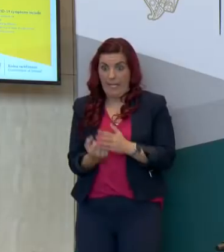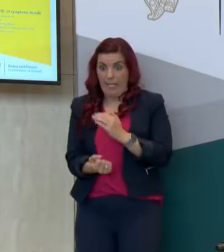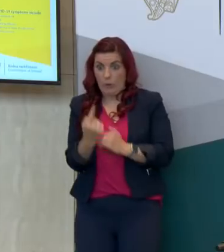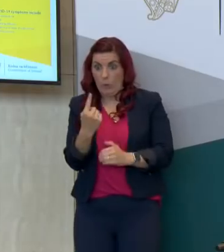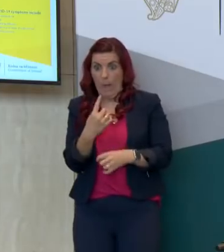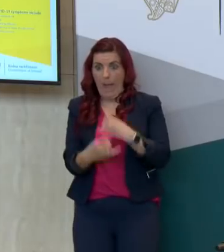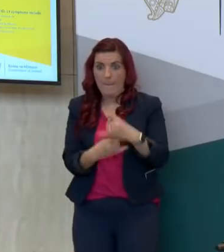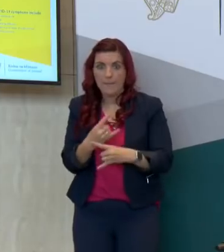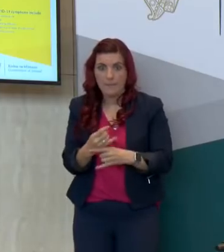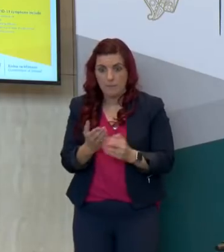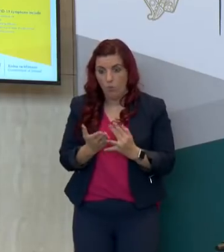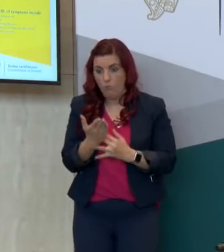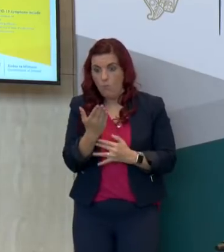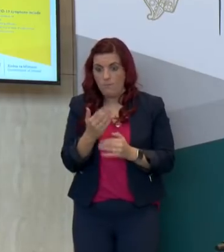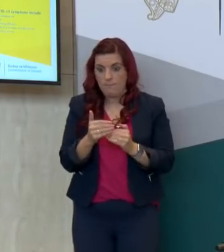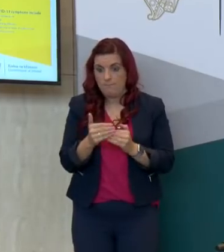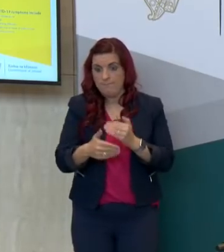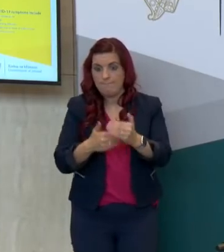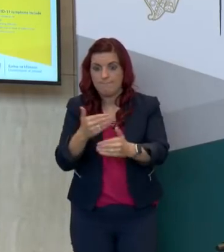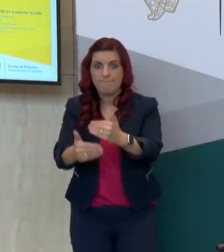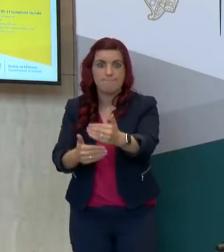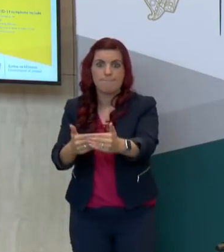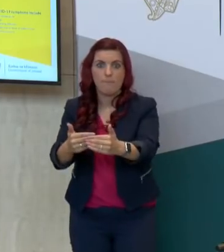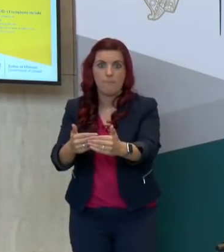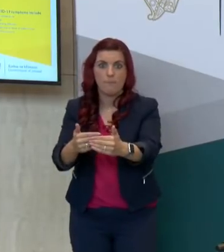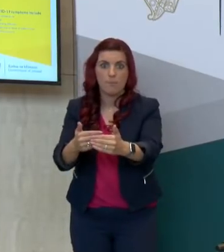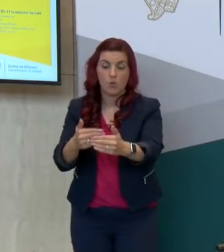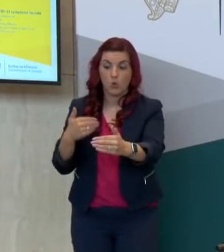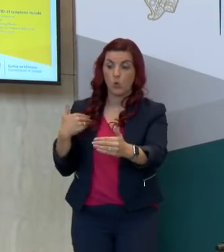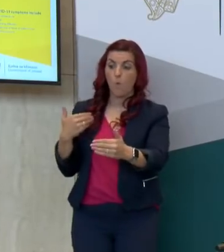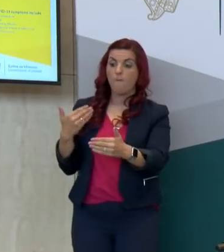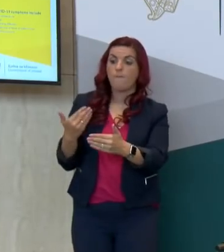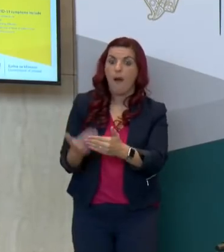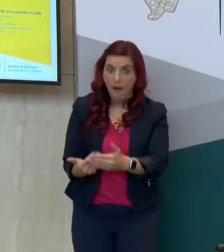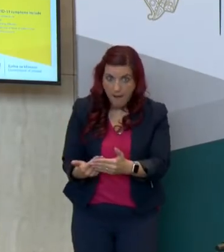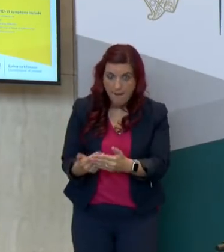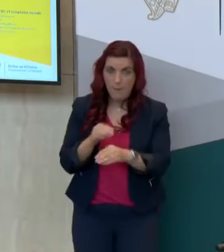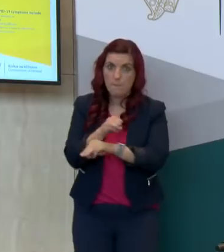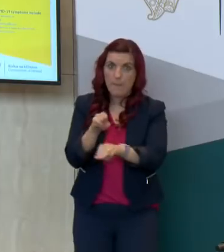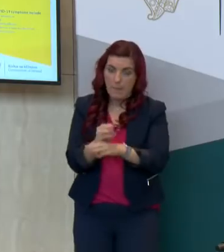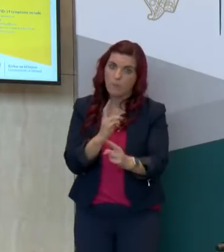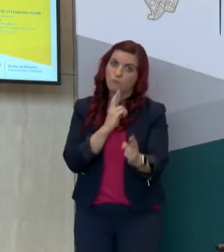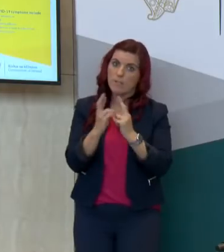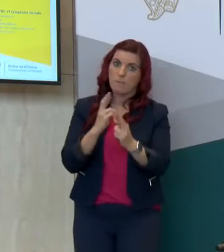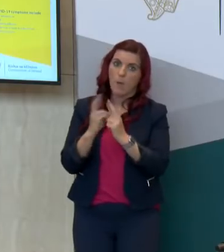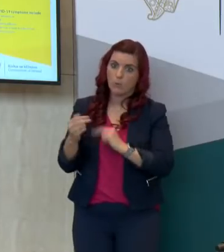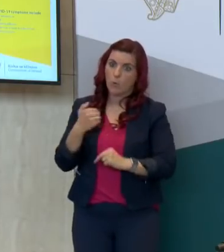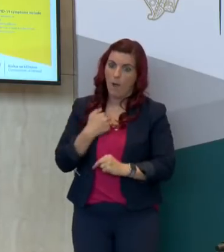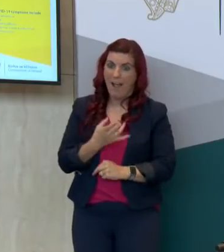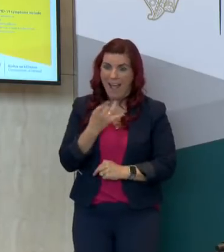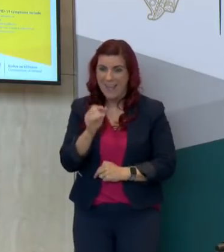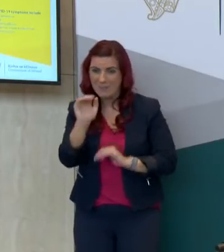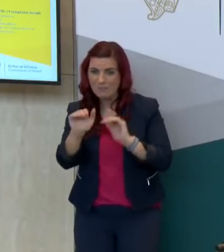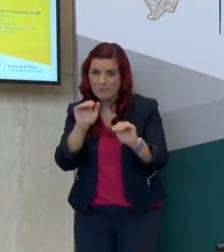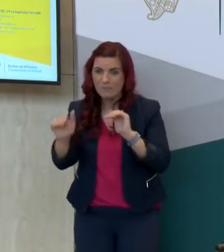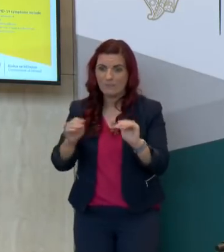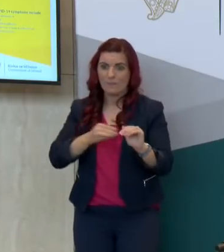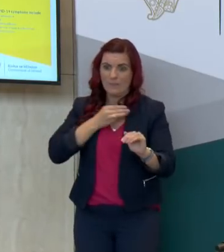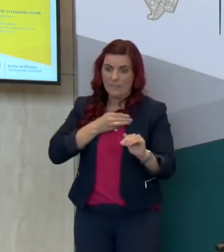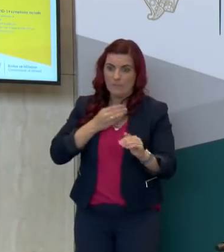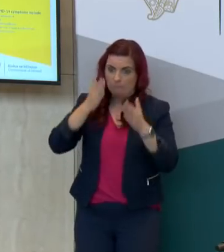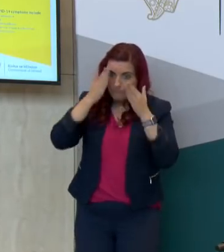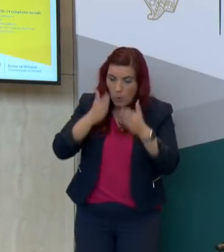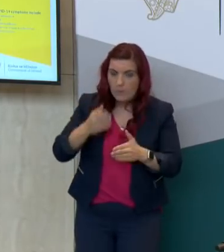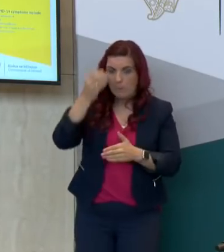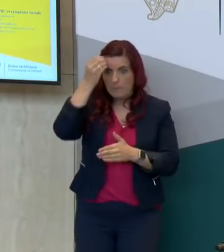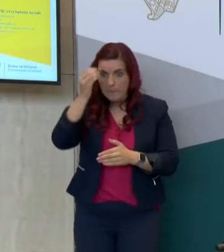time points. But as we've seen, thankfully, people so far have responded to our calls for redoubling their efforts,